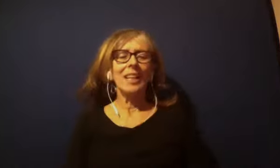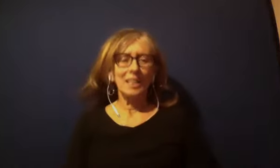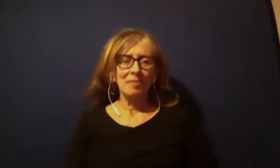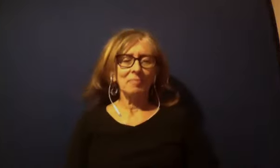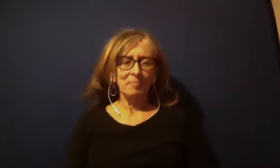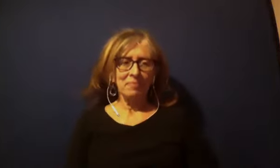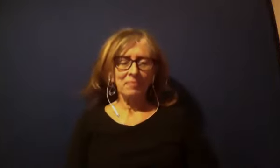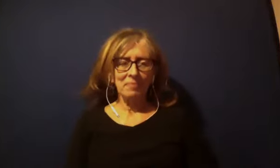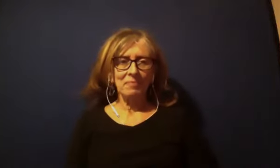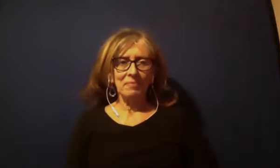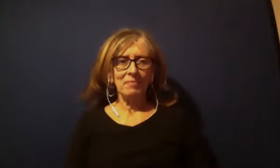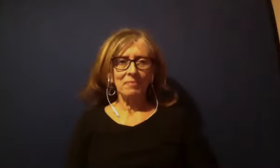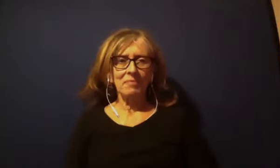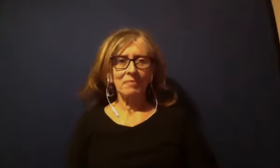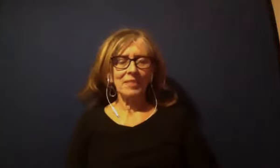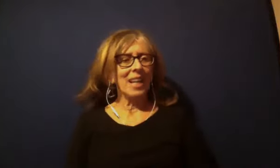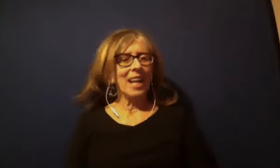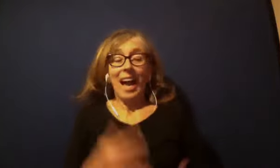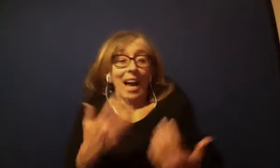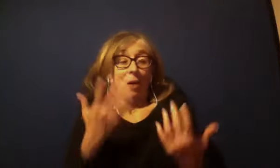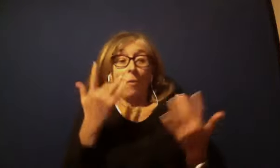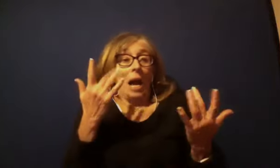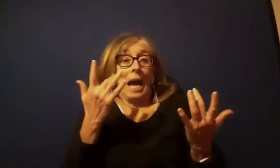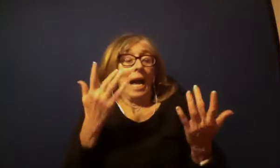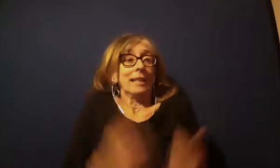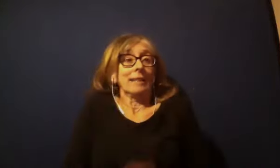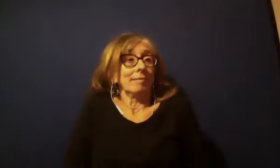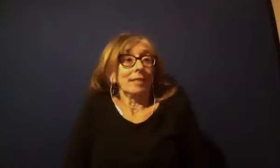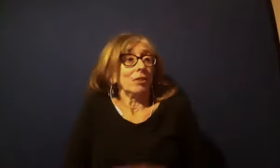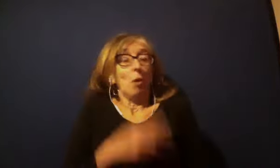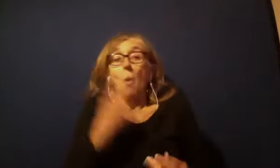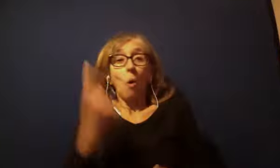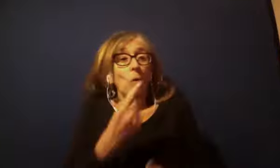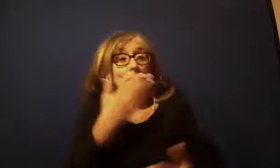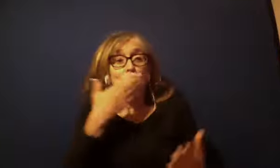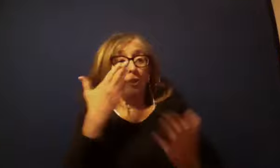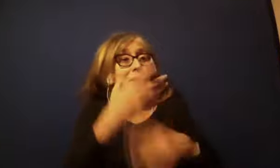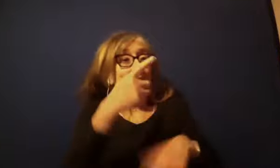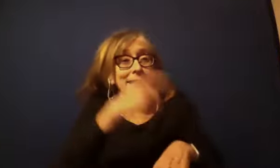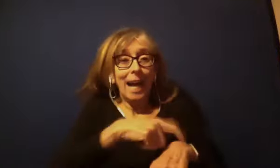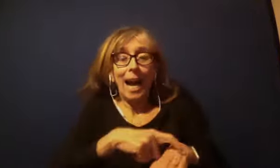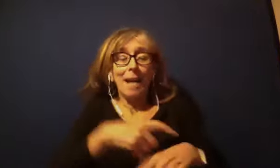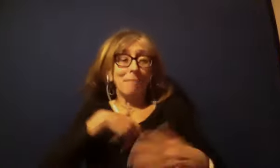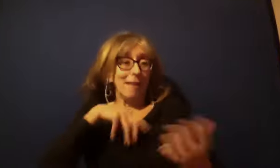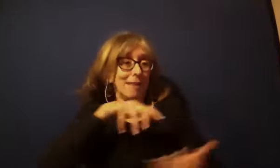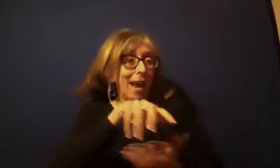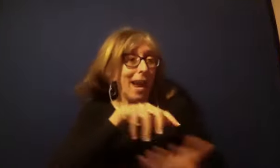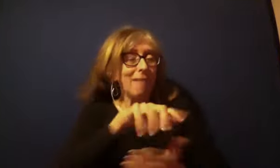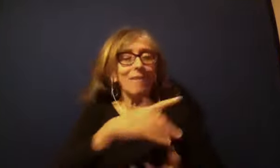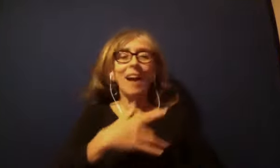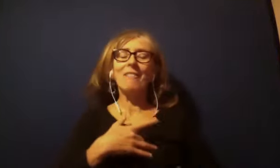And don't know what happens, we just have a great time and laugh along, and I get to be included in that stuff. And